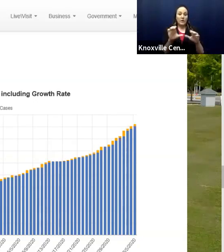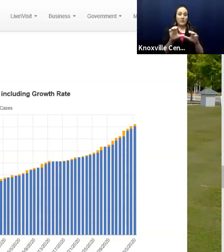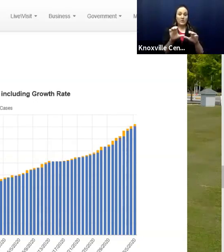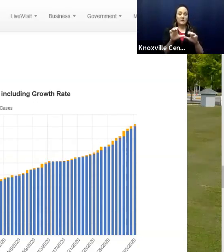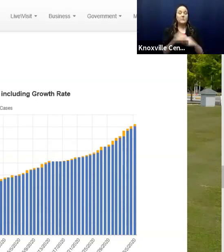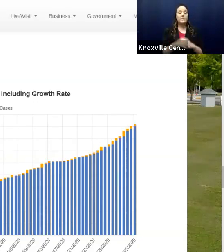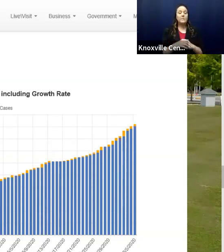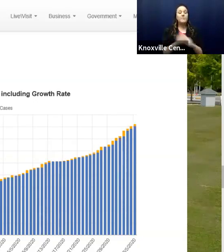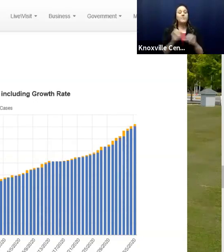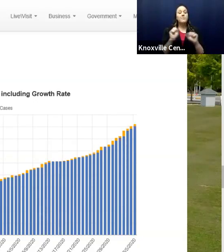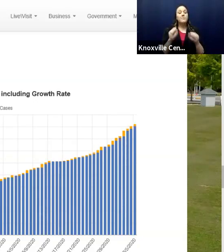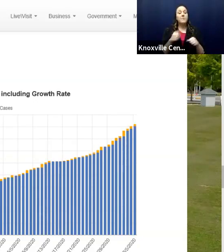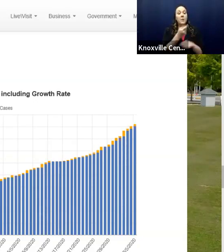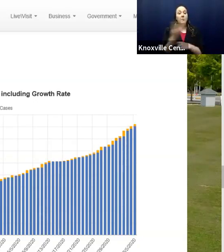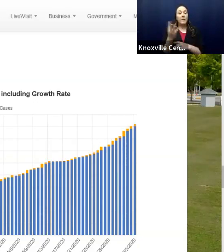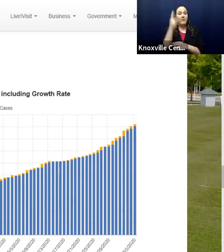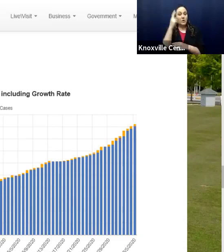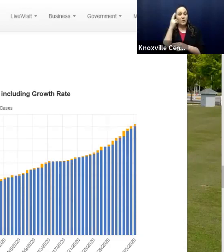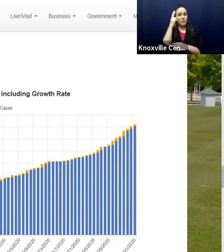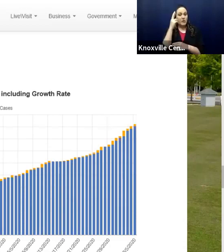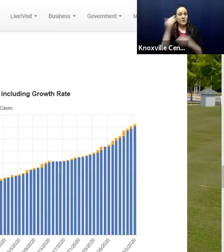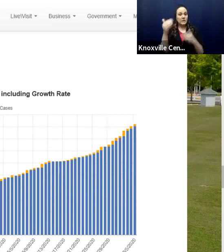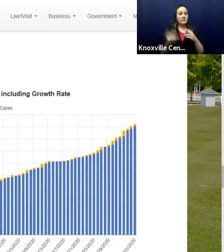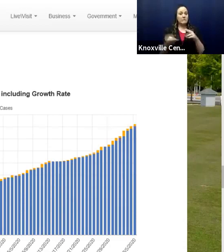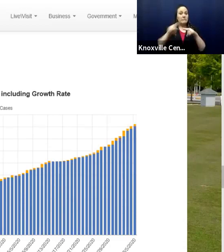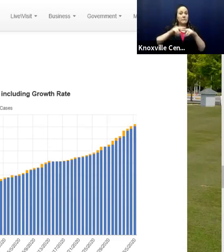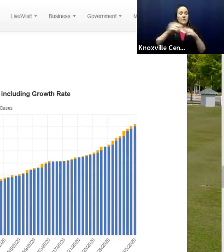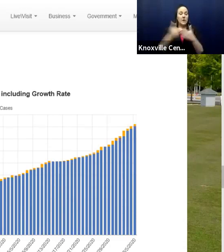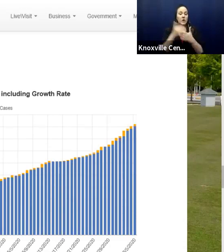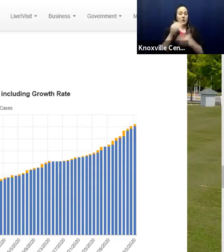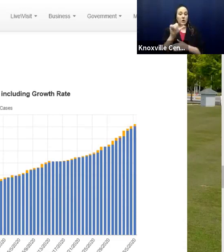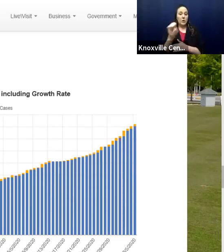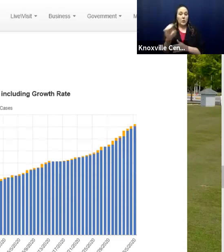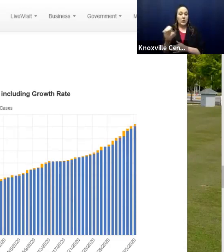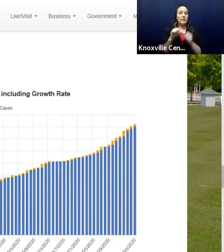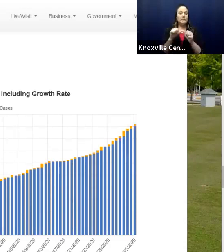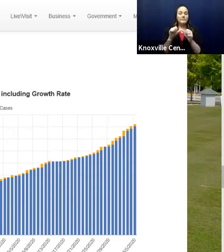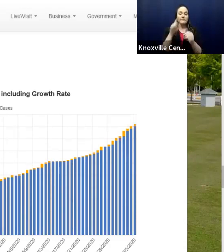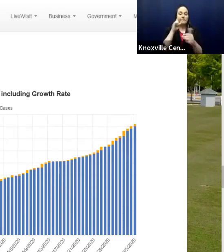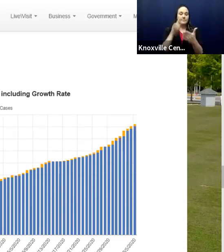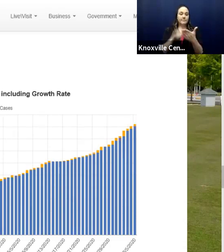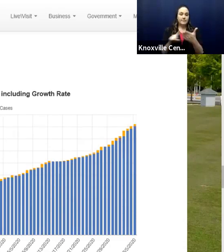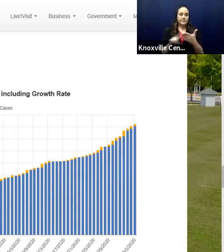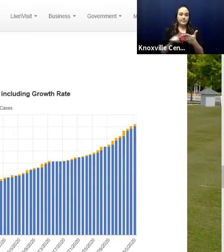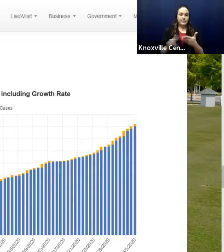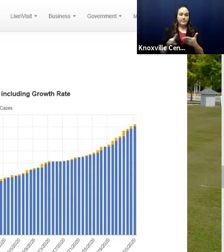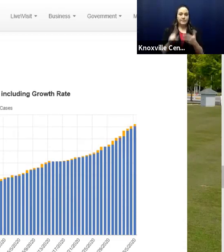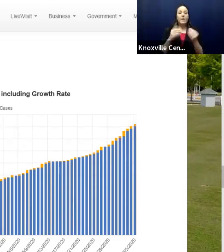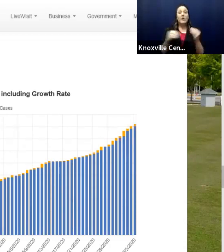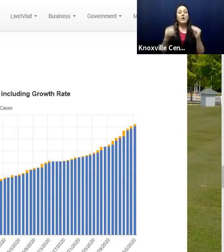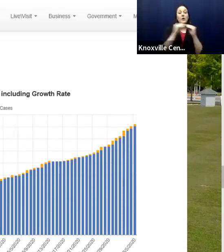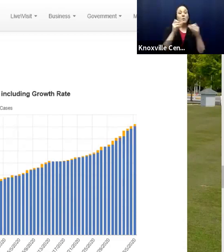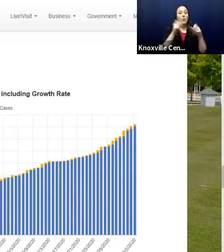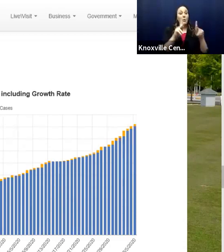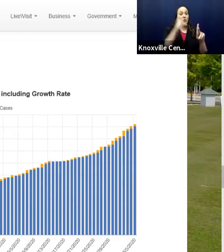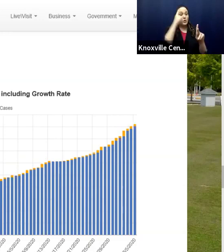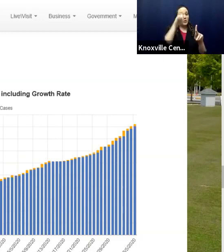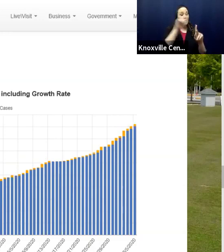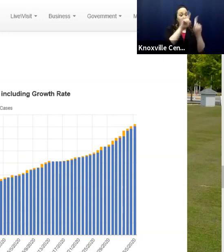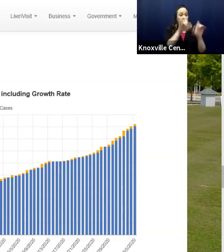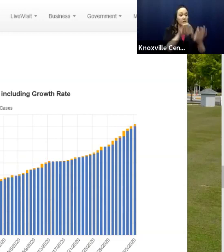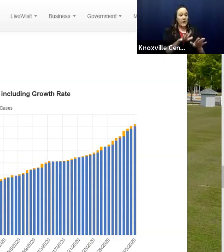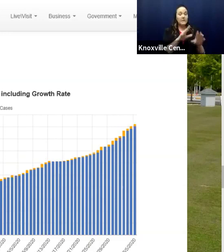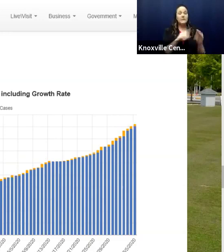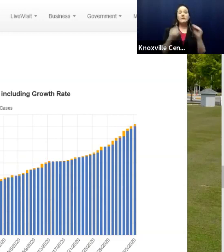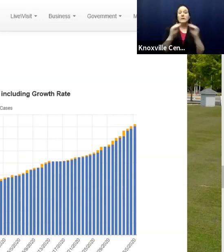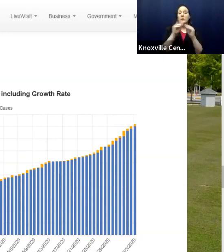There could be several reasons behind the increase in new cases, and we continue to investigate. There is more opportunity for testing, more people are out